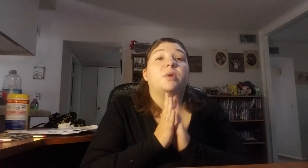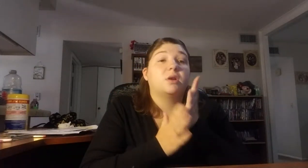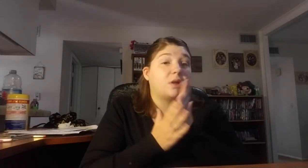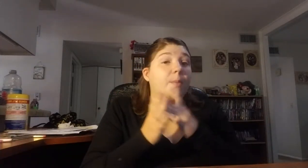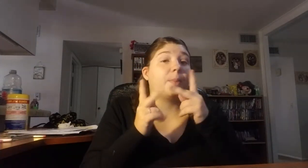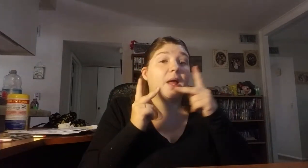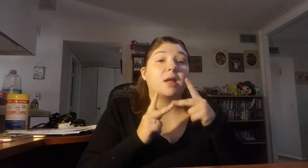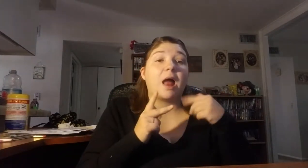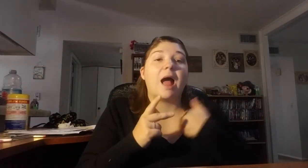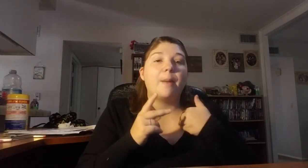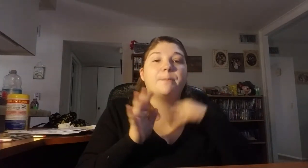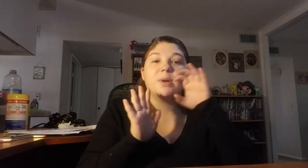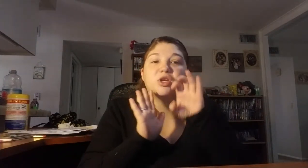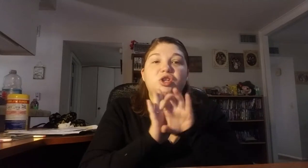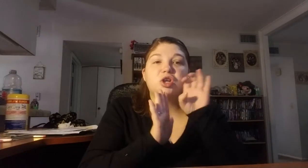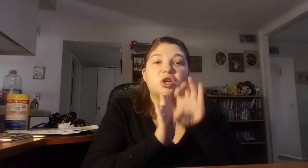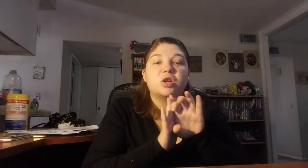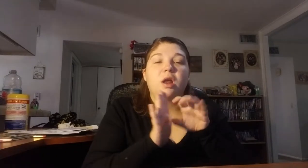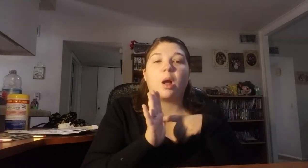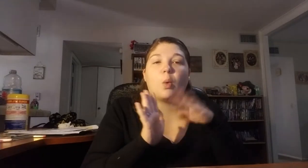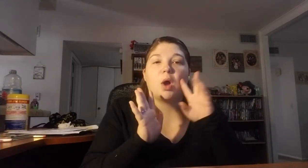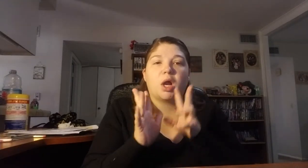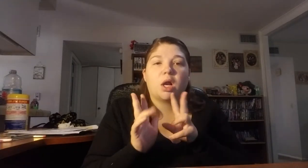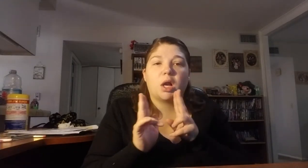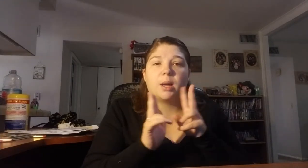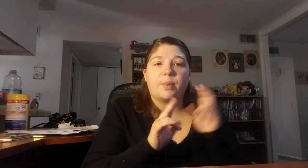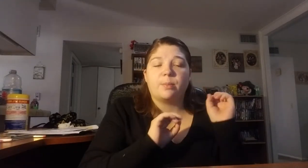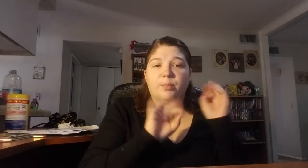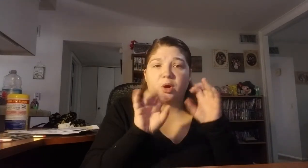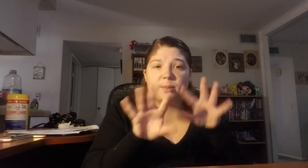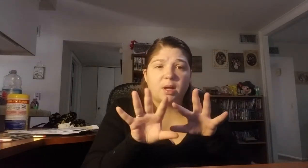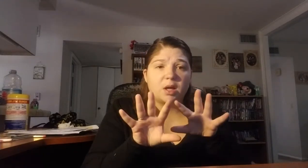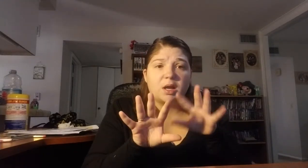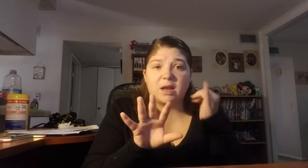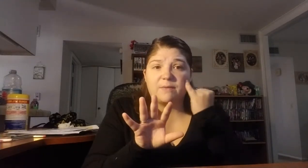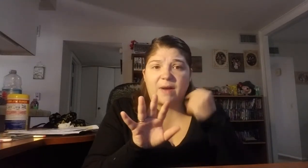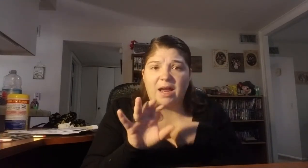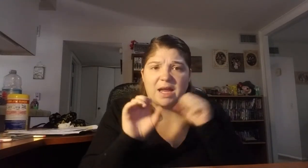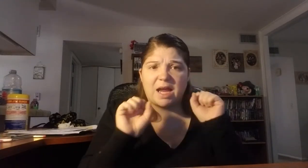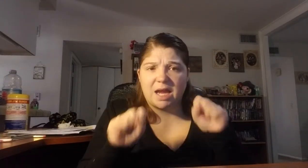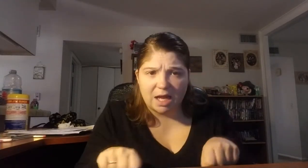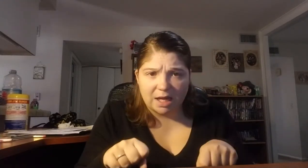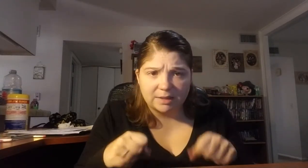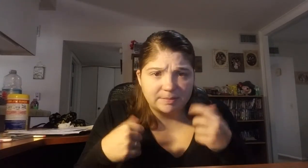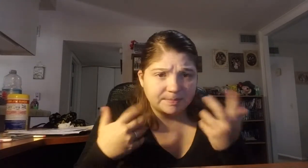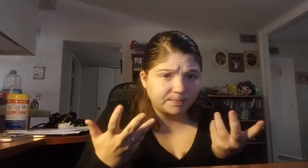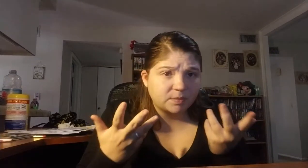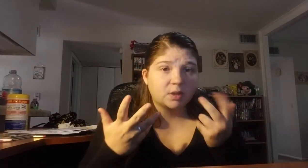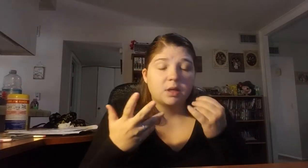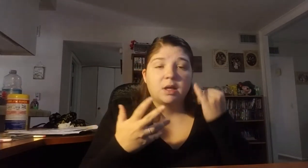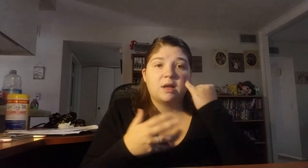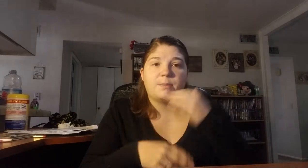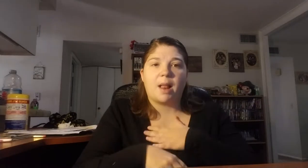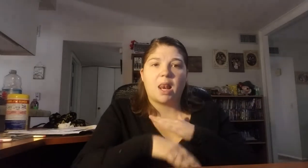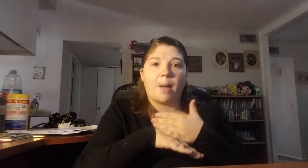Just some places, I have pictures. I will clip and put them in if I can, if my